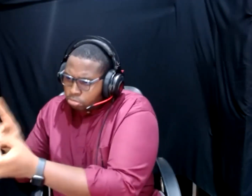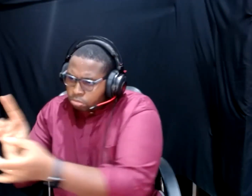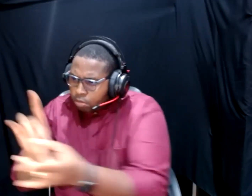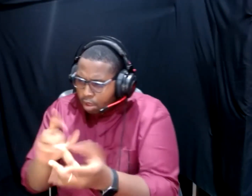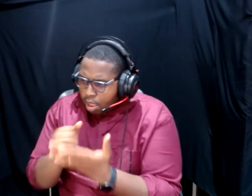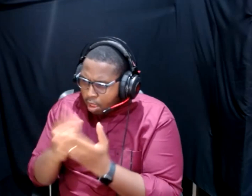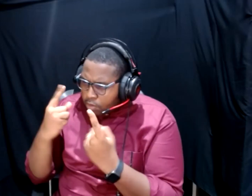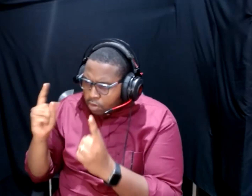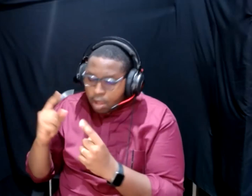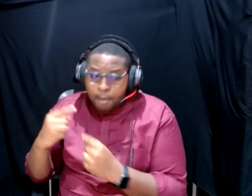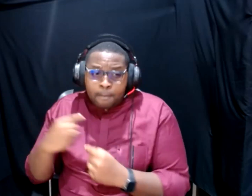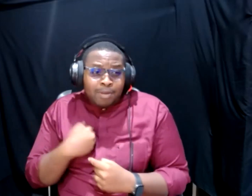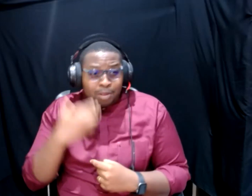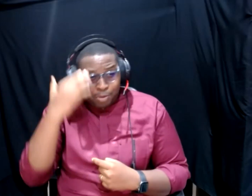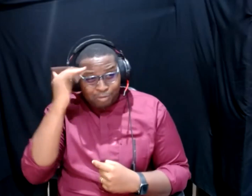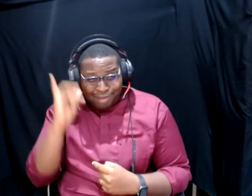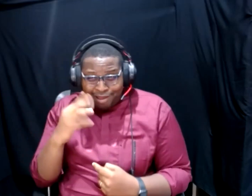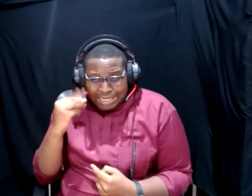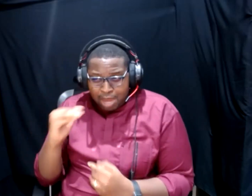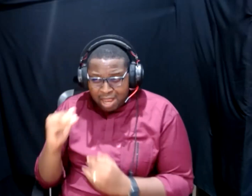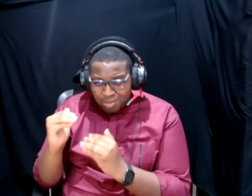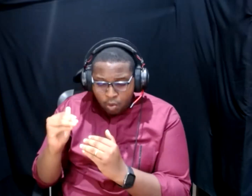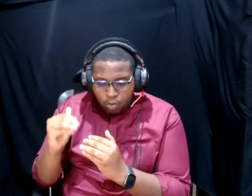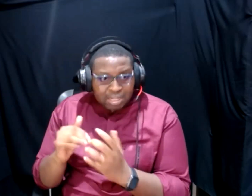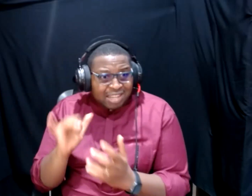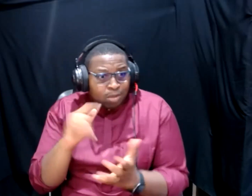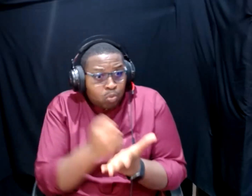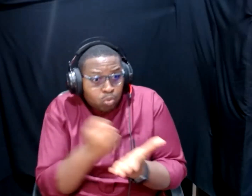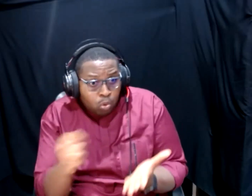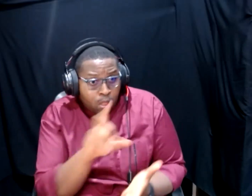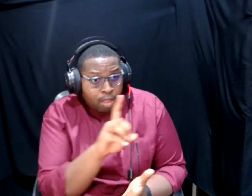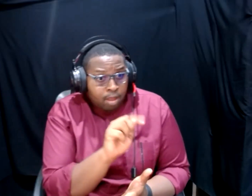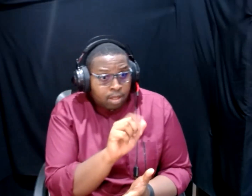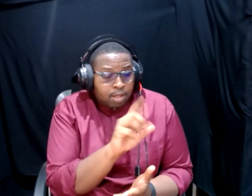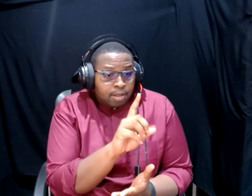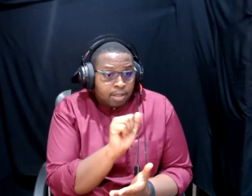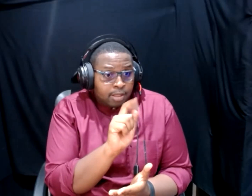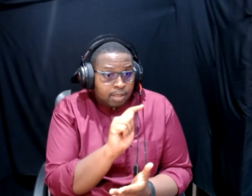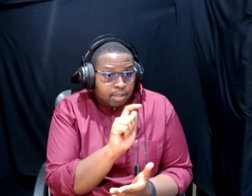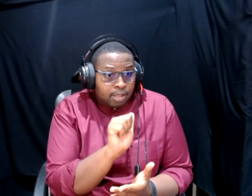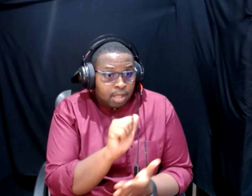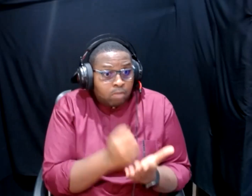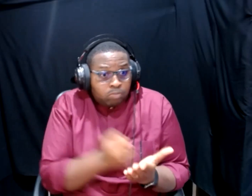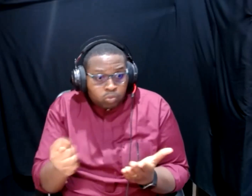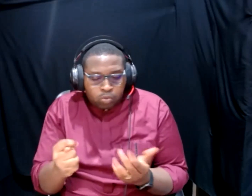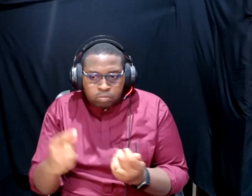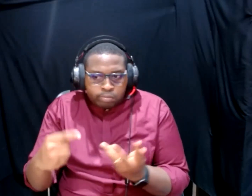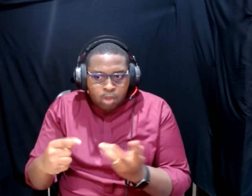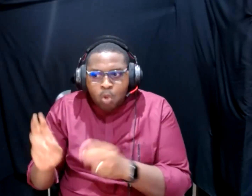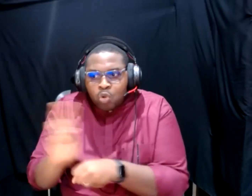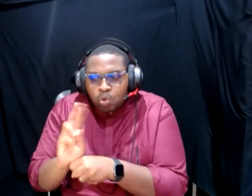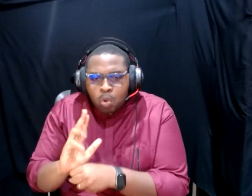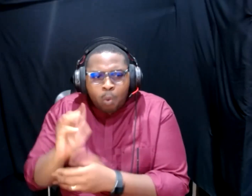know firsthand from this lived experience how powerful a tool applied data analytics can be for generating these kinds of systems